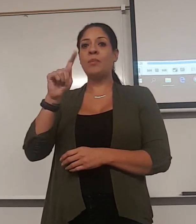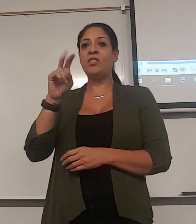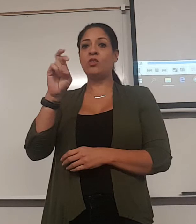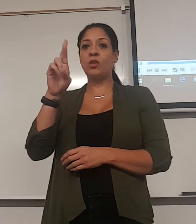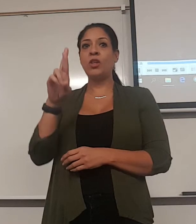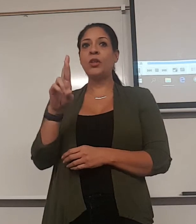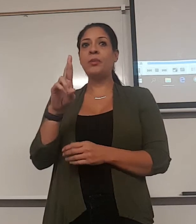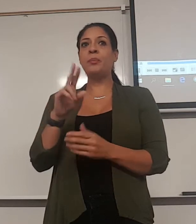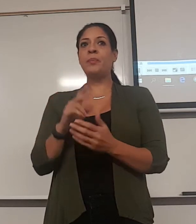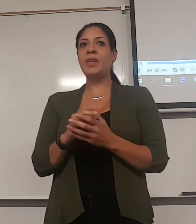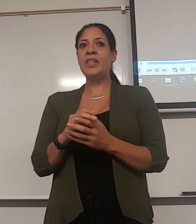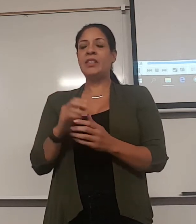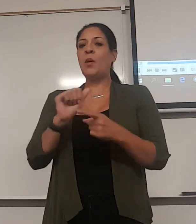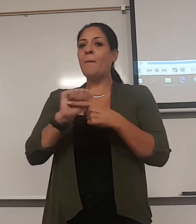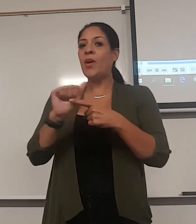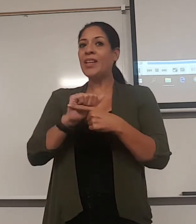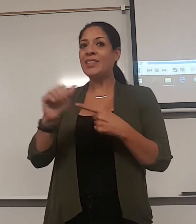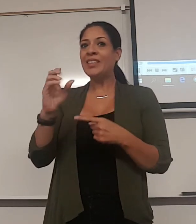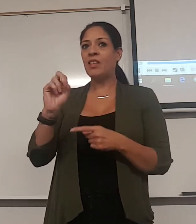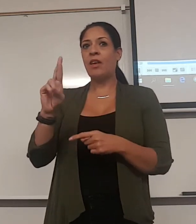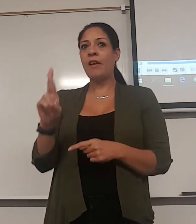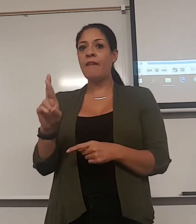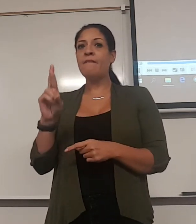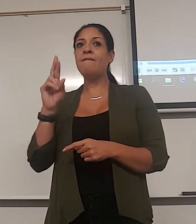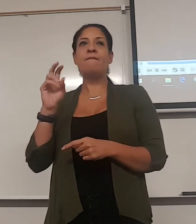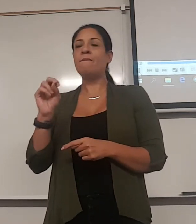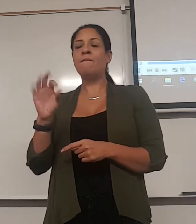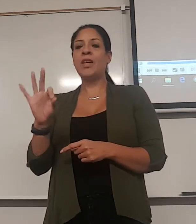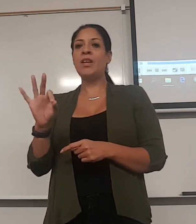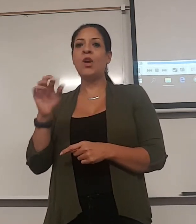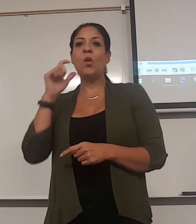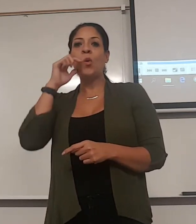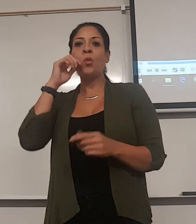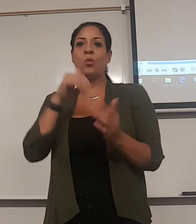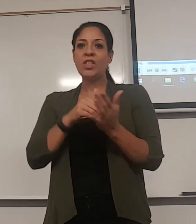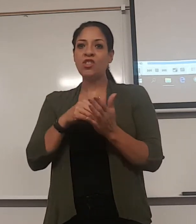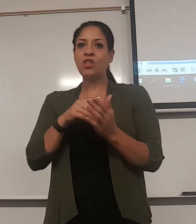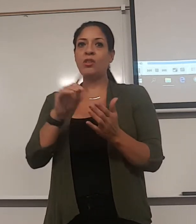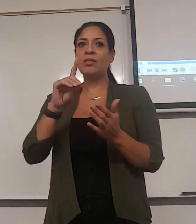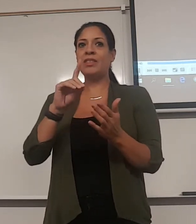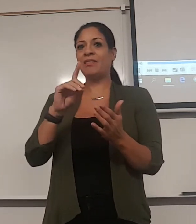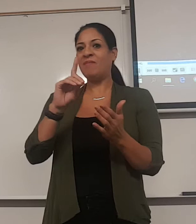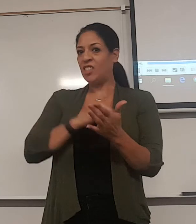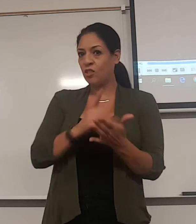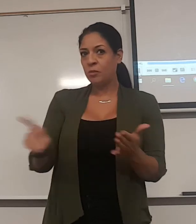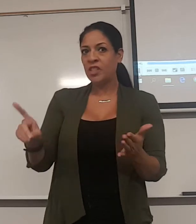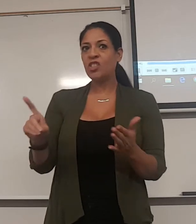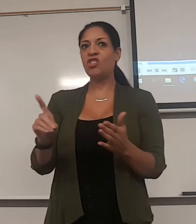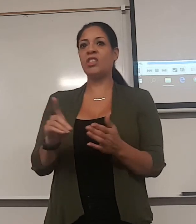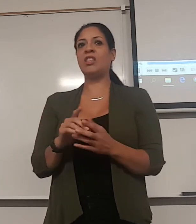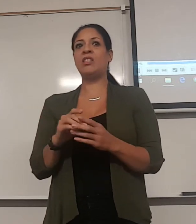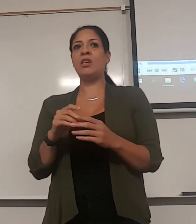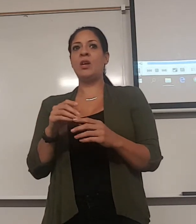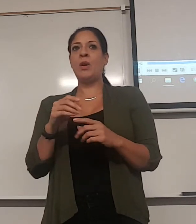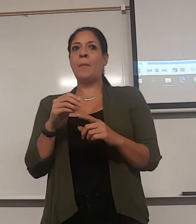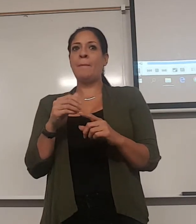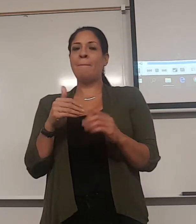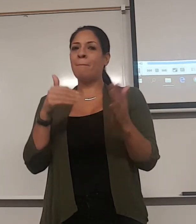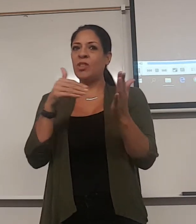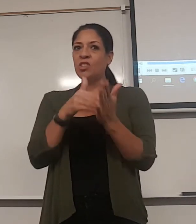program or practice of racial discrimination, segregation, persecution, and